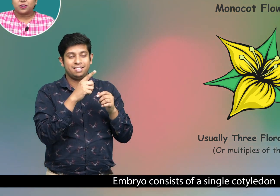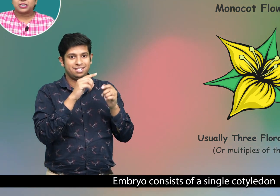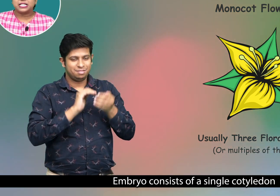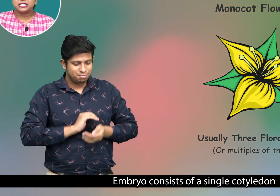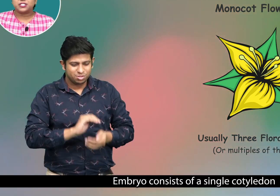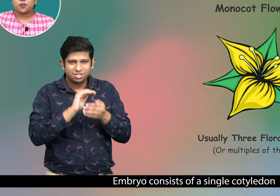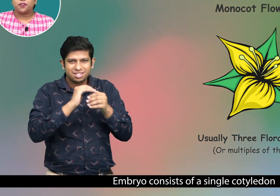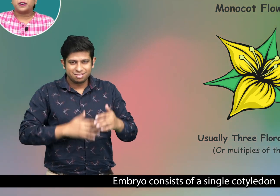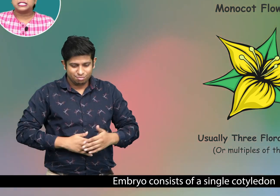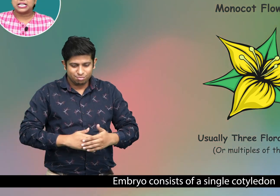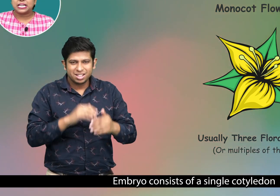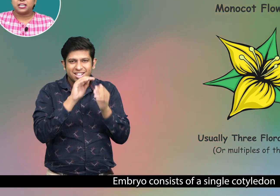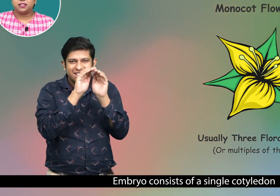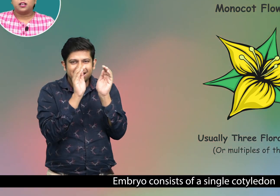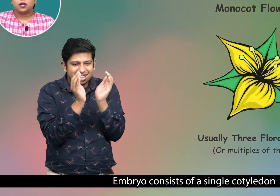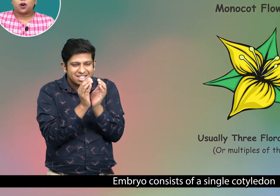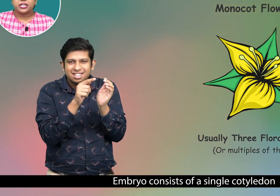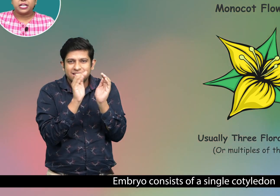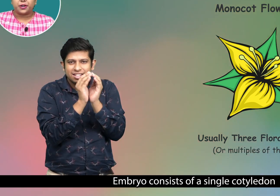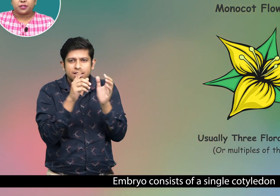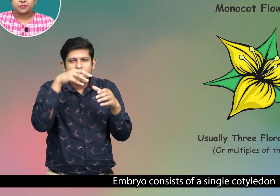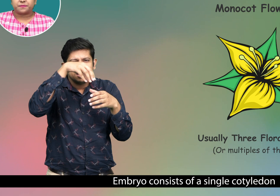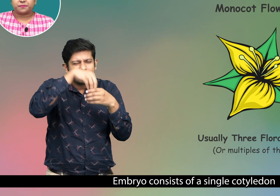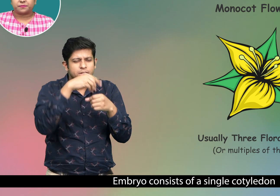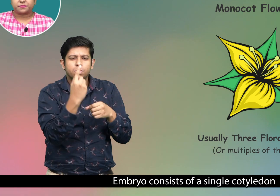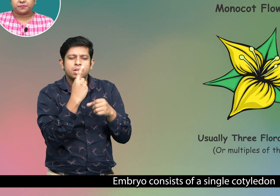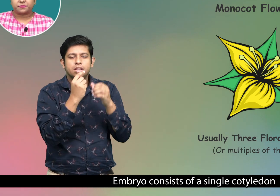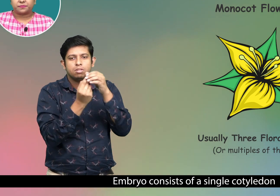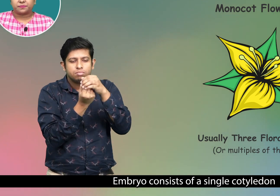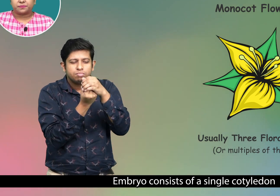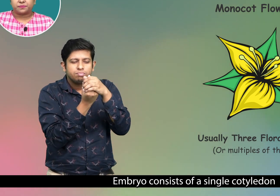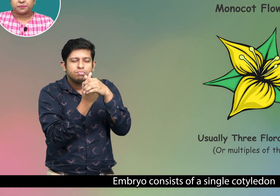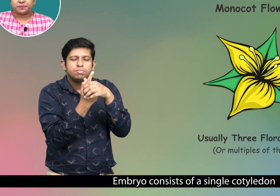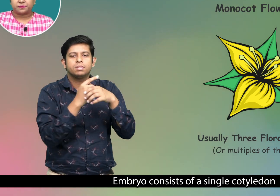Embryo consists of a single cotyledon.